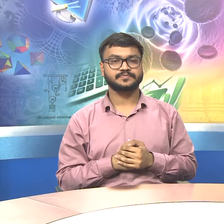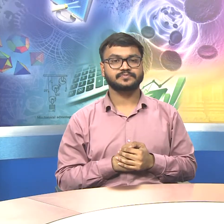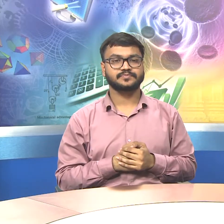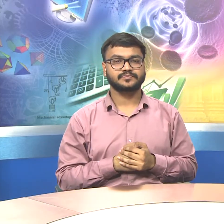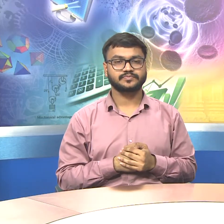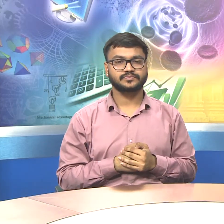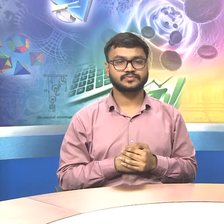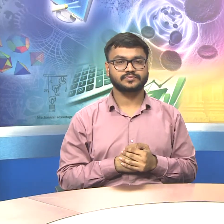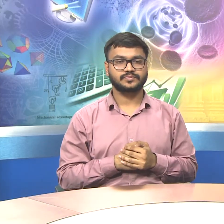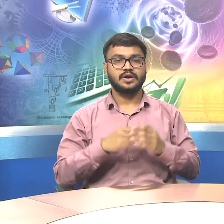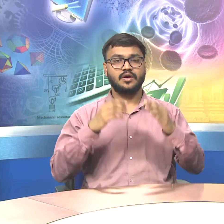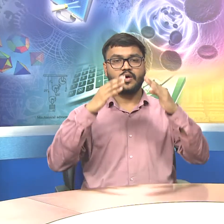First,